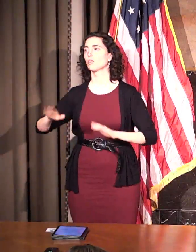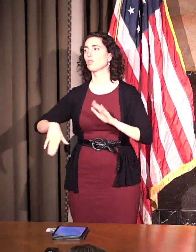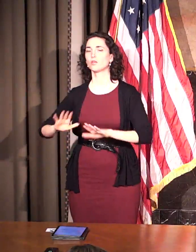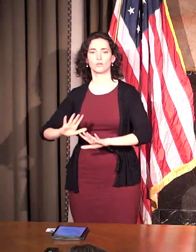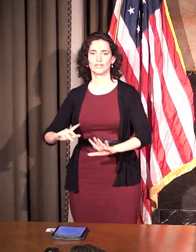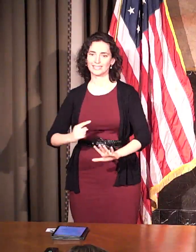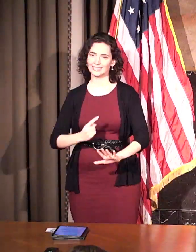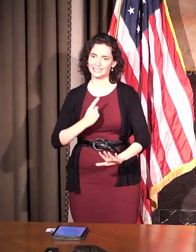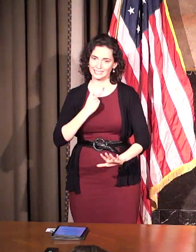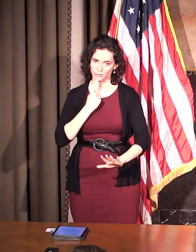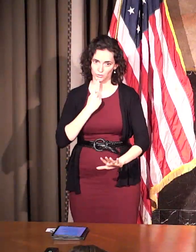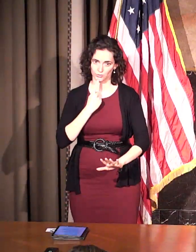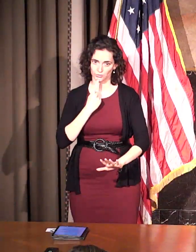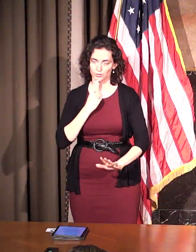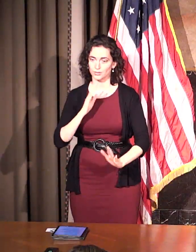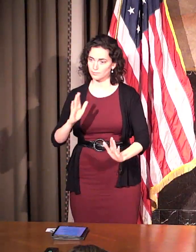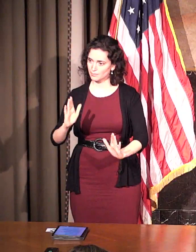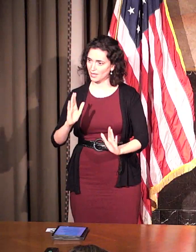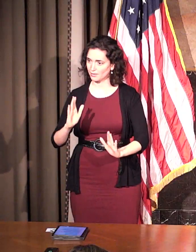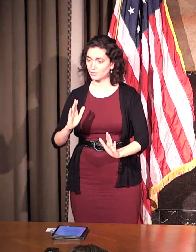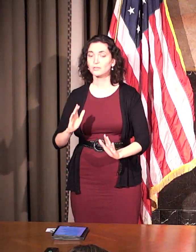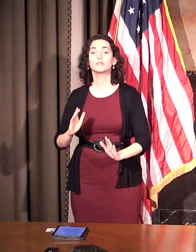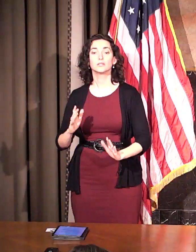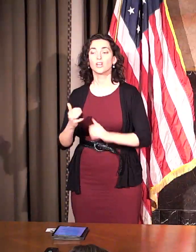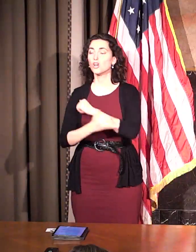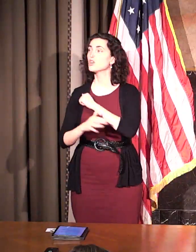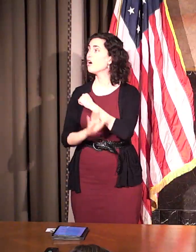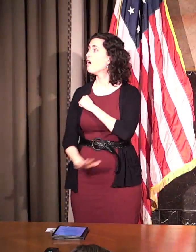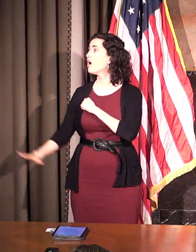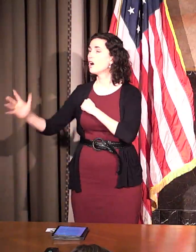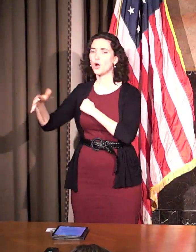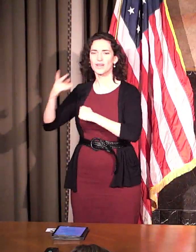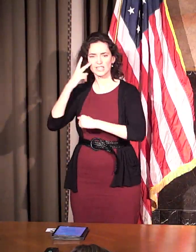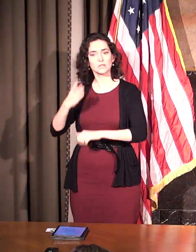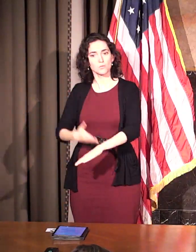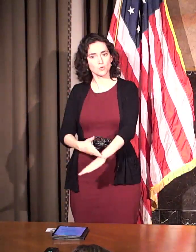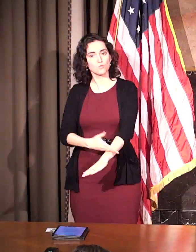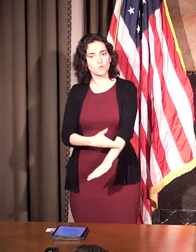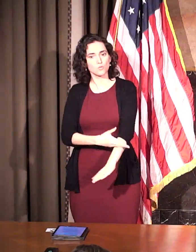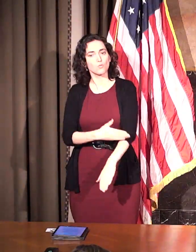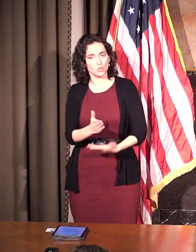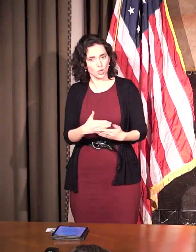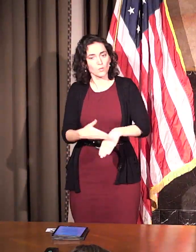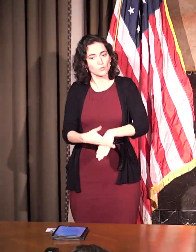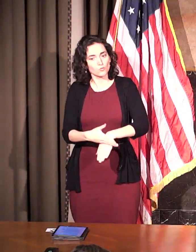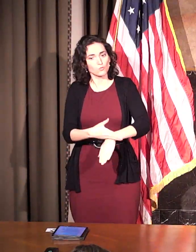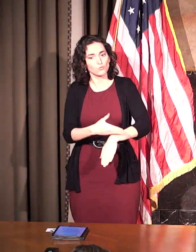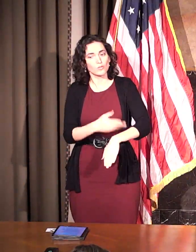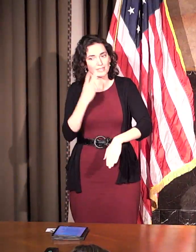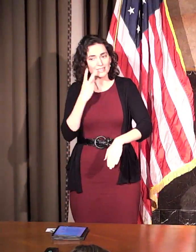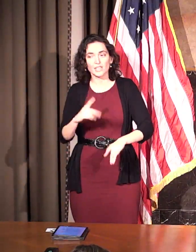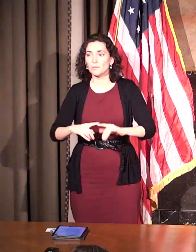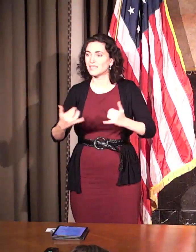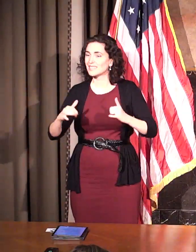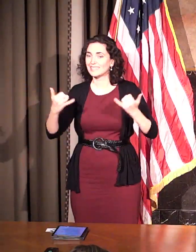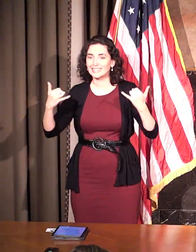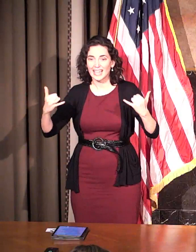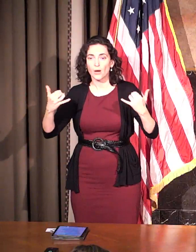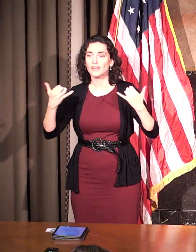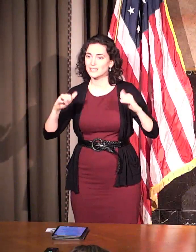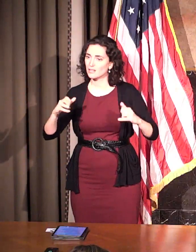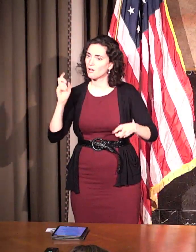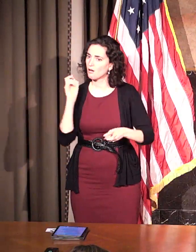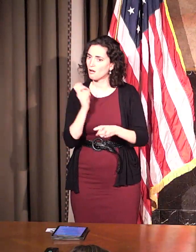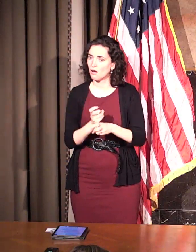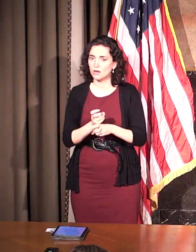see some improvements here in Louisiana. But we're in a very difficult place because of the